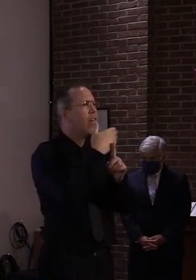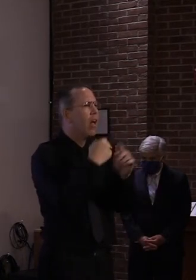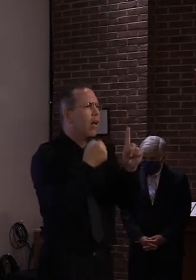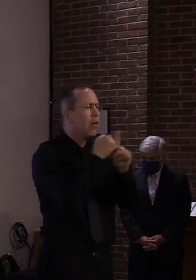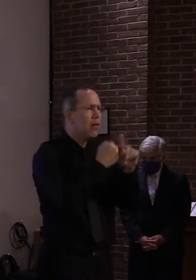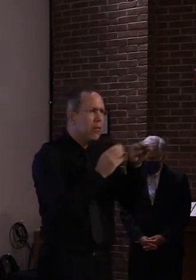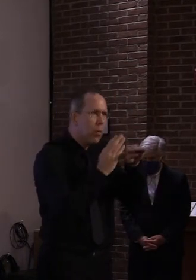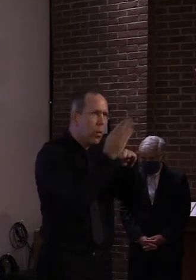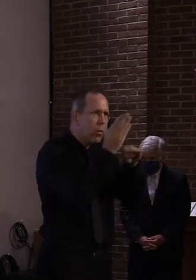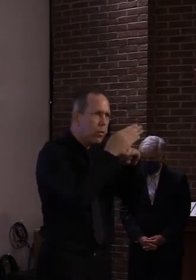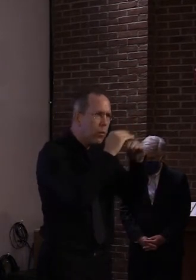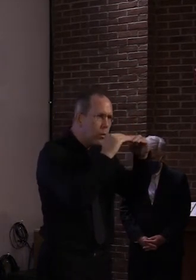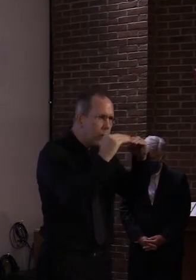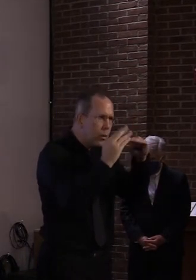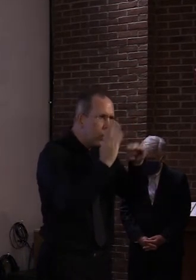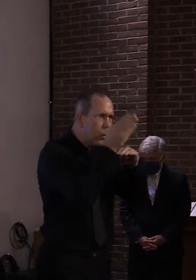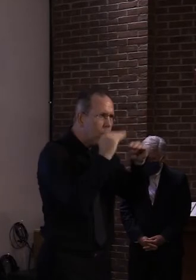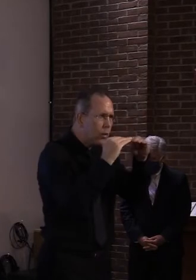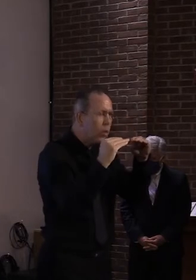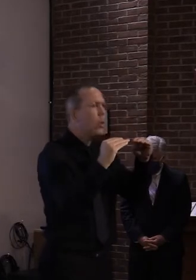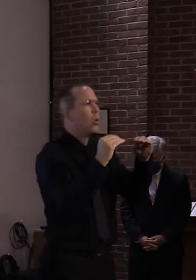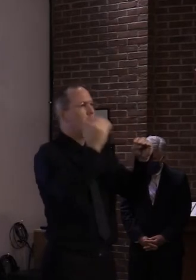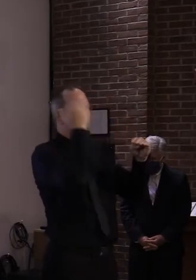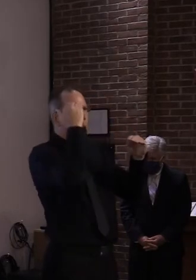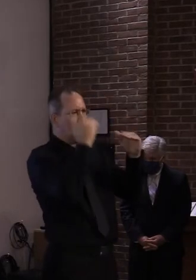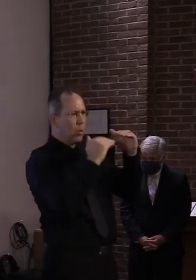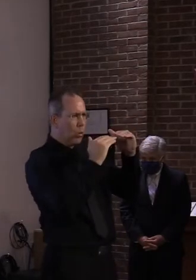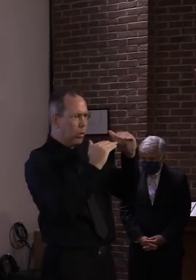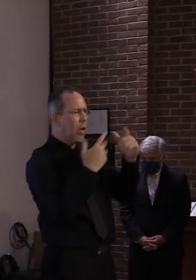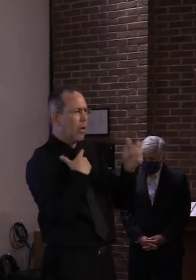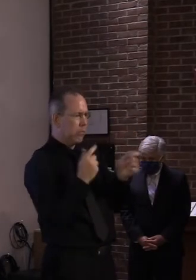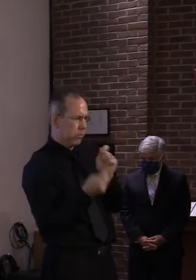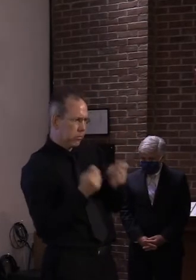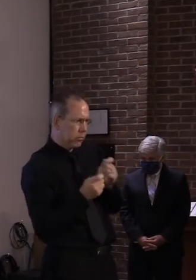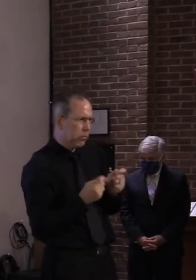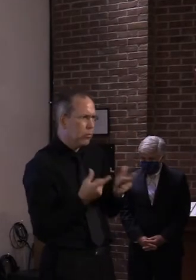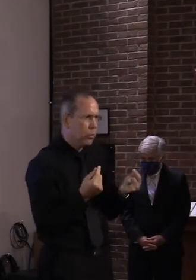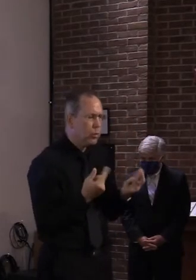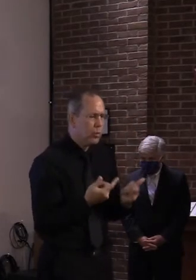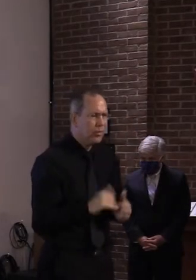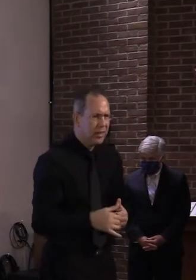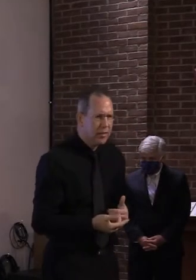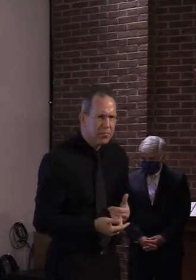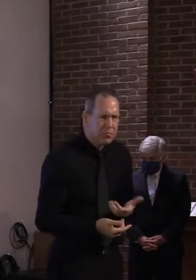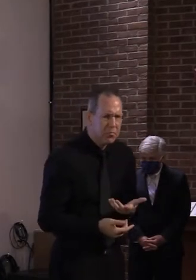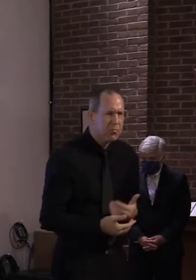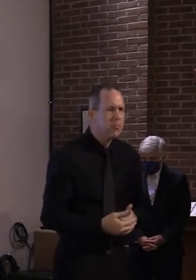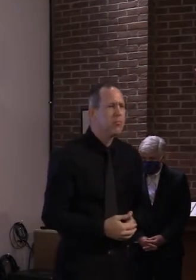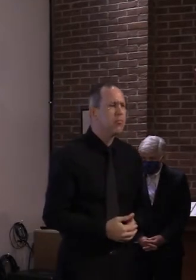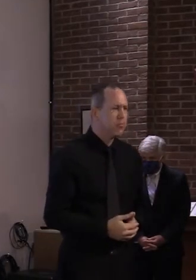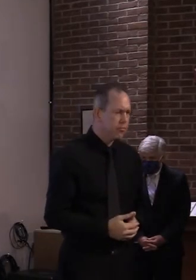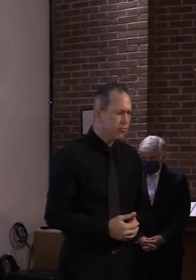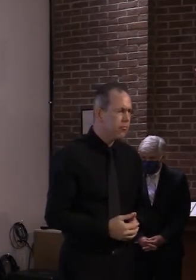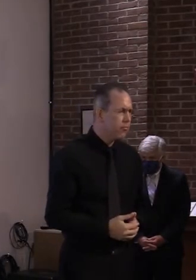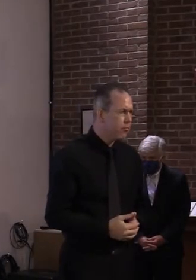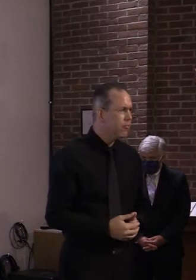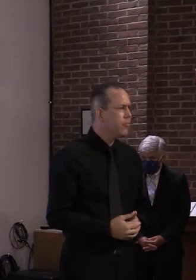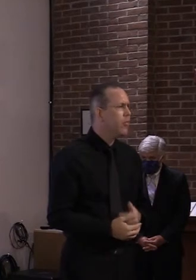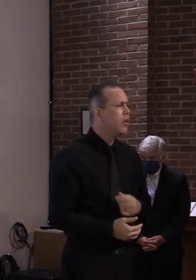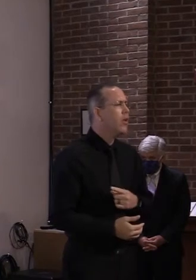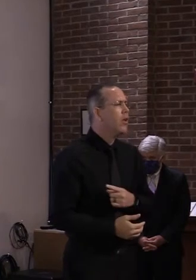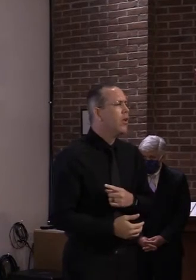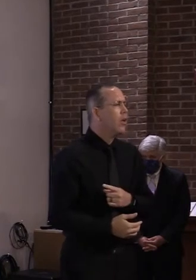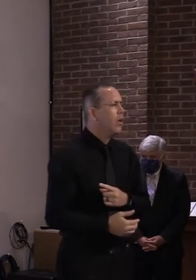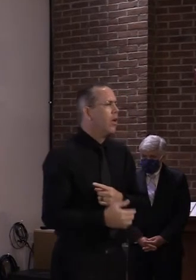guess that's the question. So anyway, thank you. Yeah, I'll let Commissioner Pichak answer first. I think Wyoming is actually number five